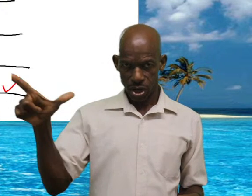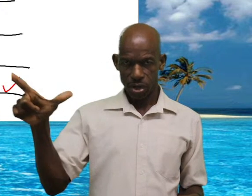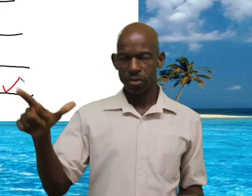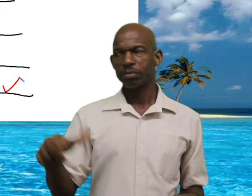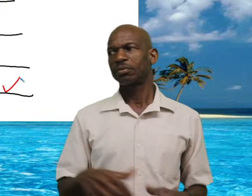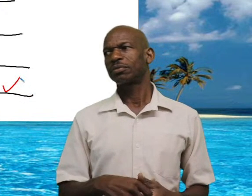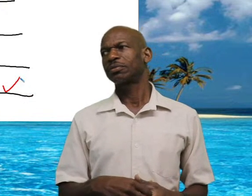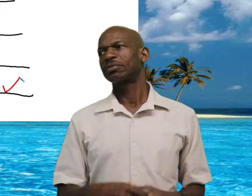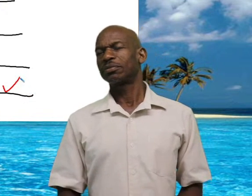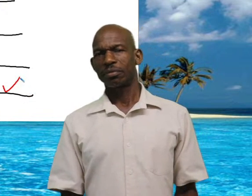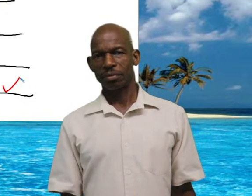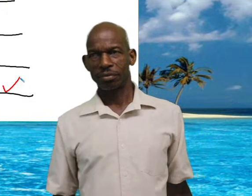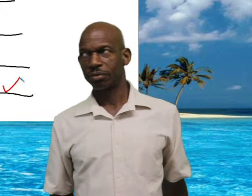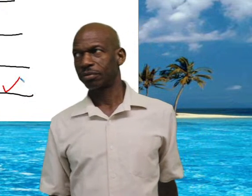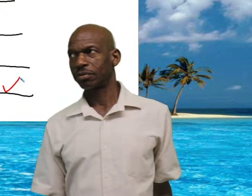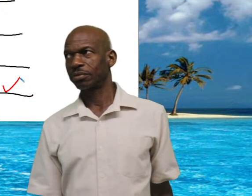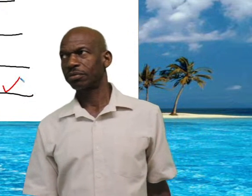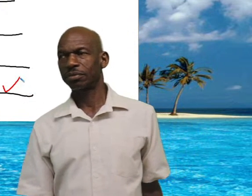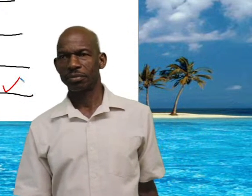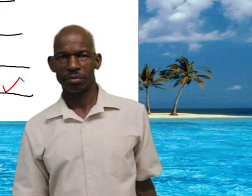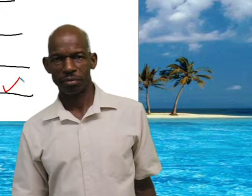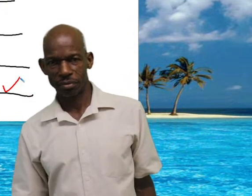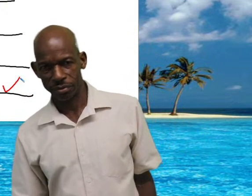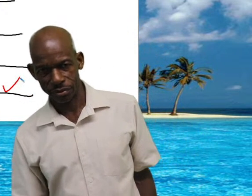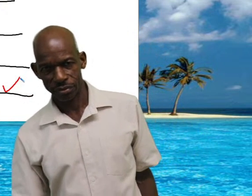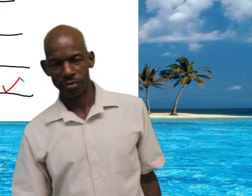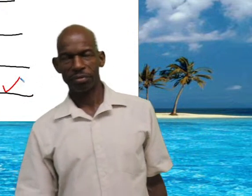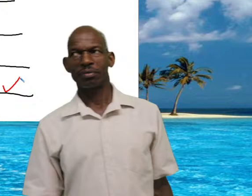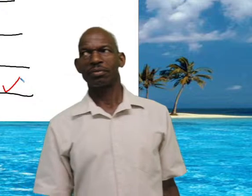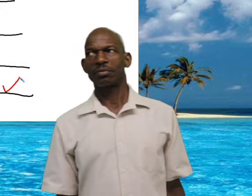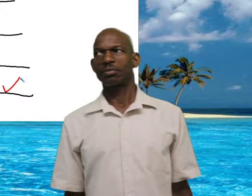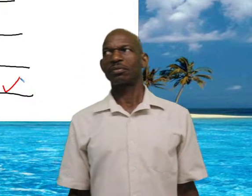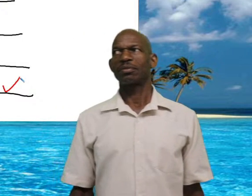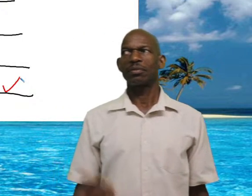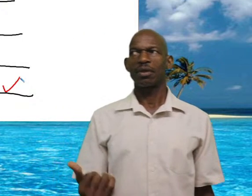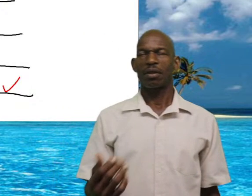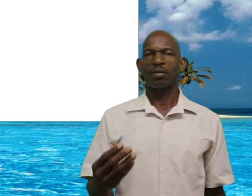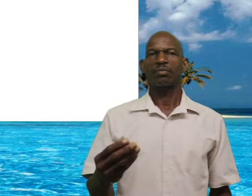you must know that. All right, excellent. So let's go on to